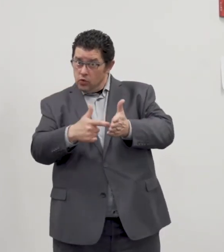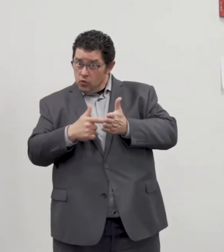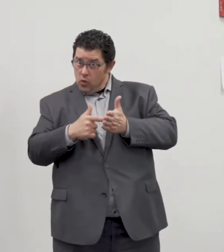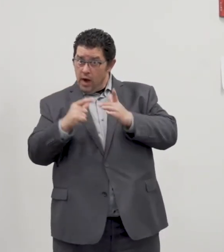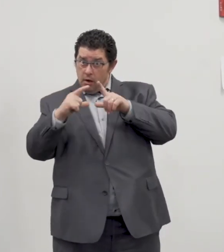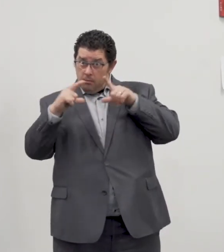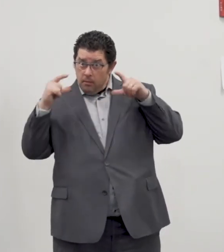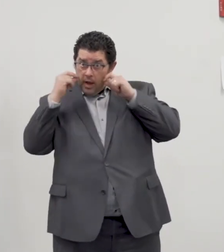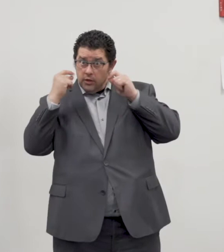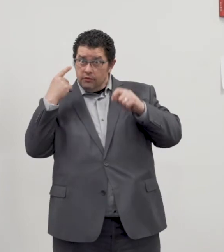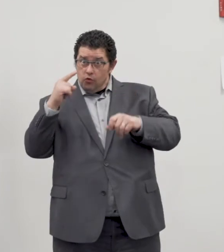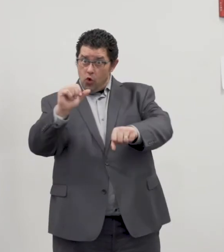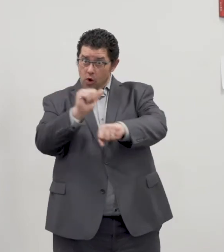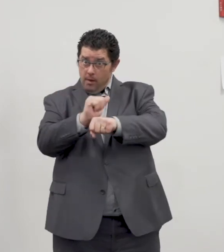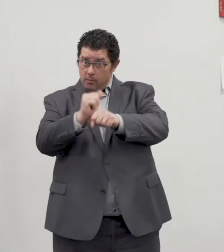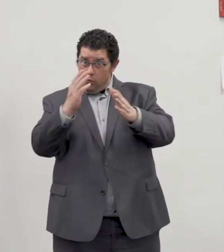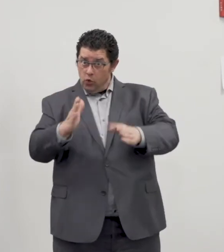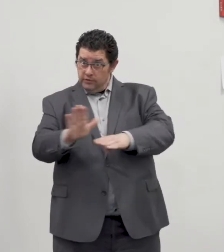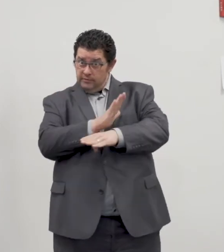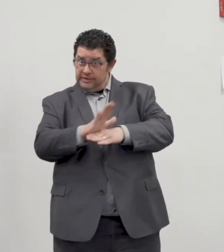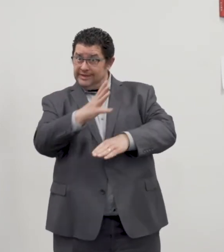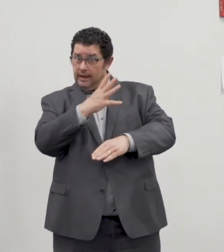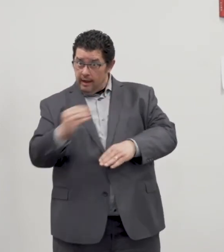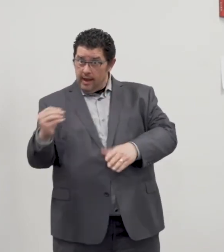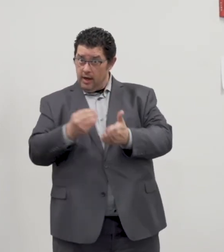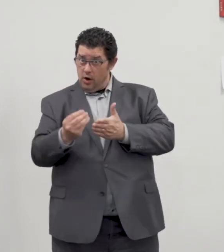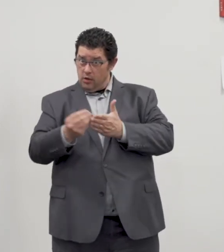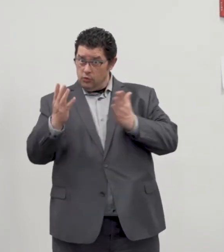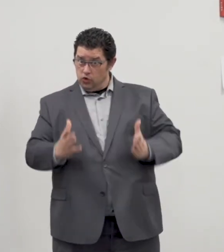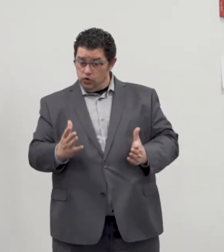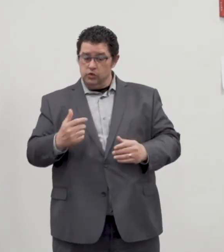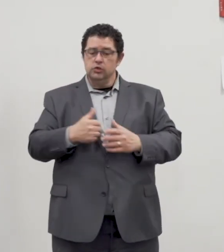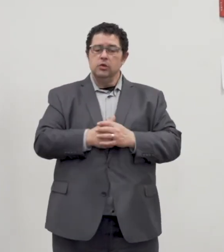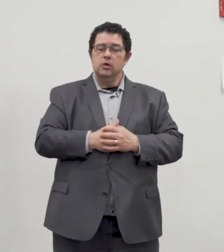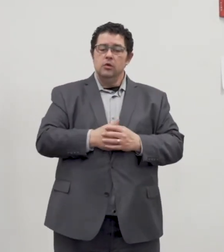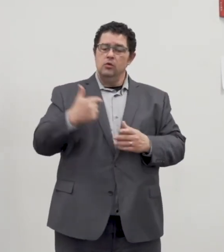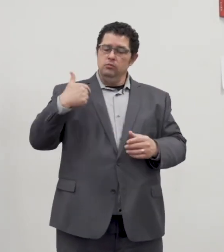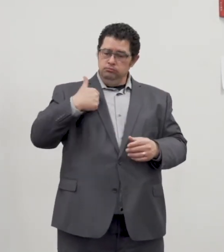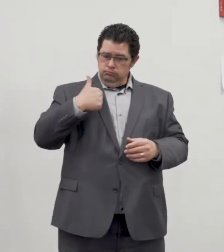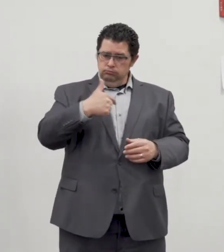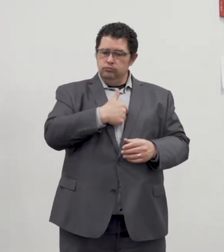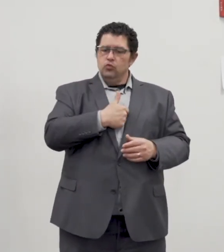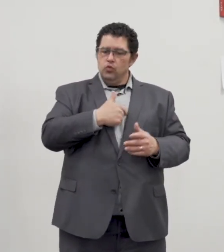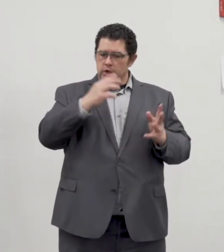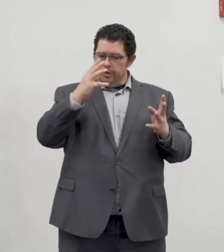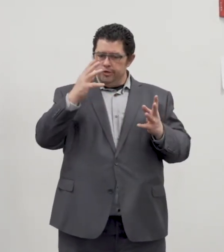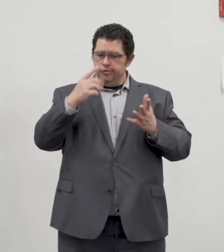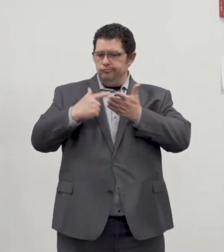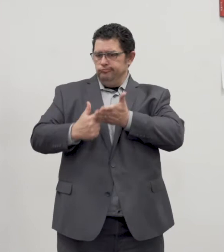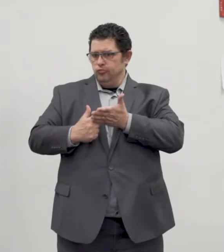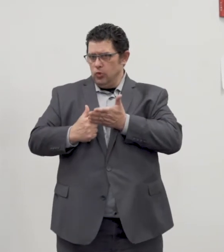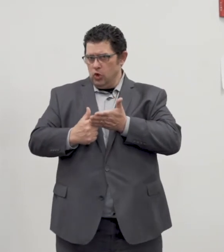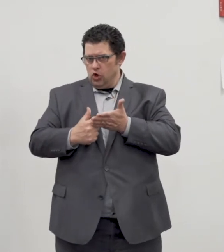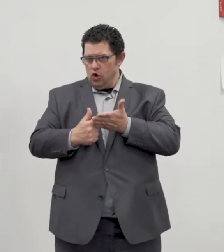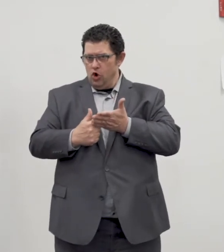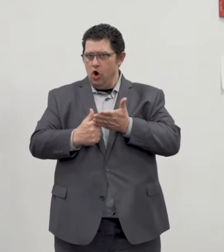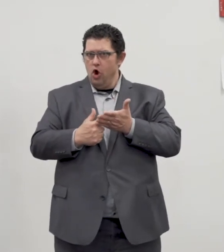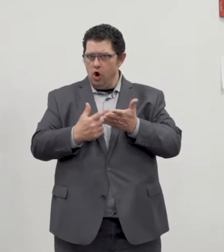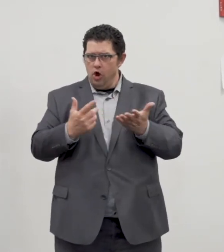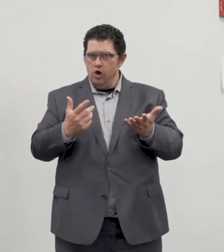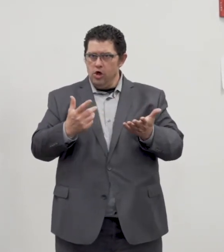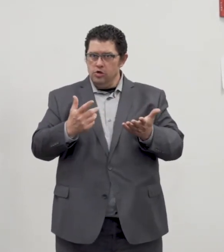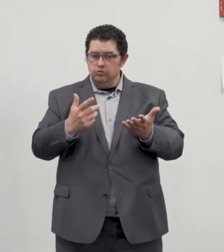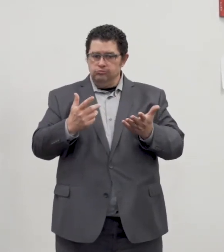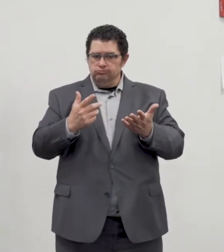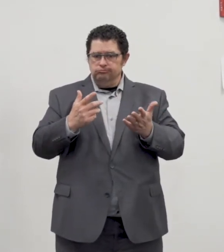any customers who enter some of these areas? We are working on a requirement that will allow any business to refuse to serve anyone who comes in